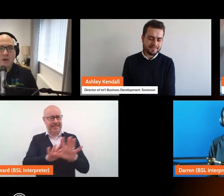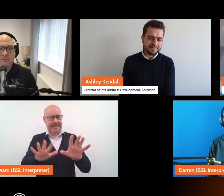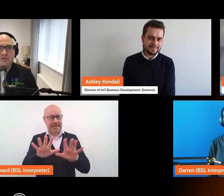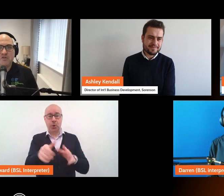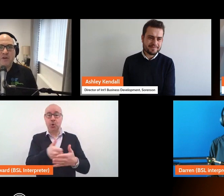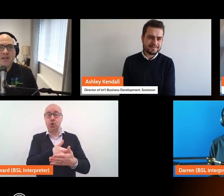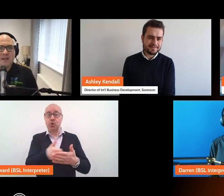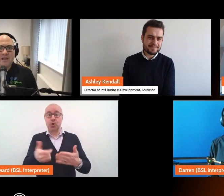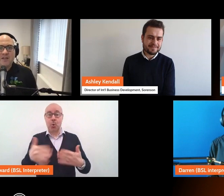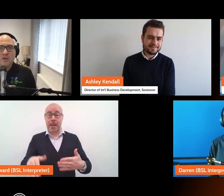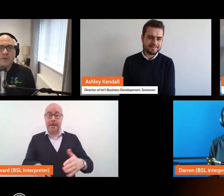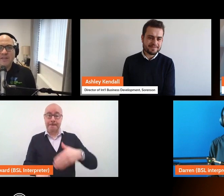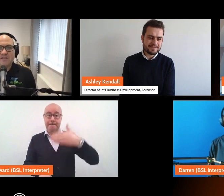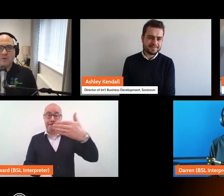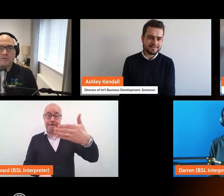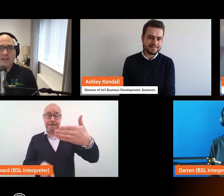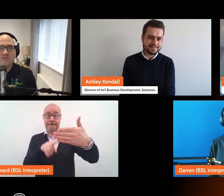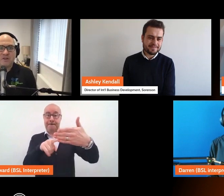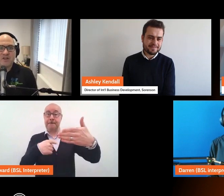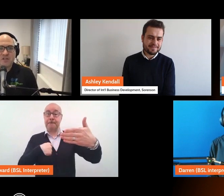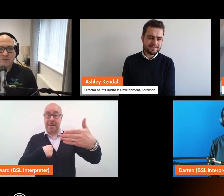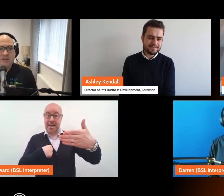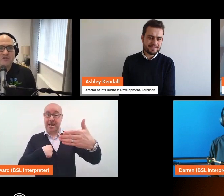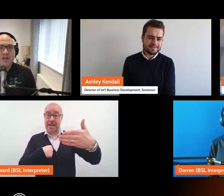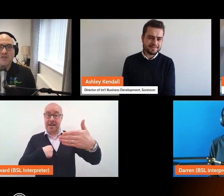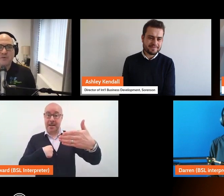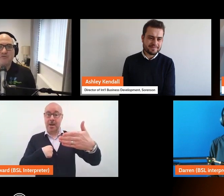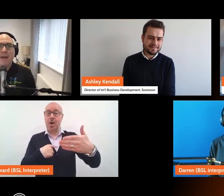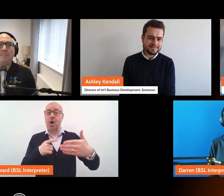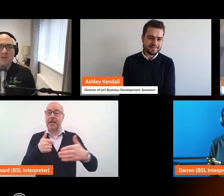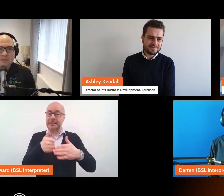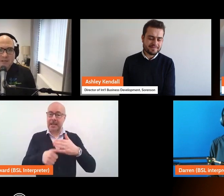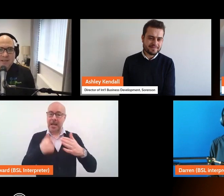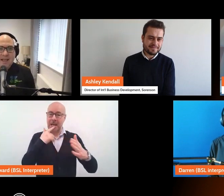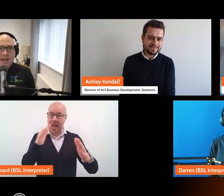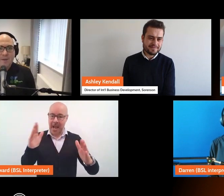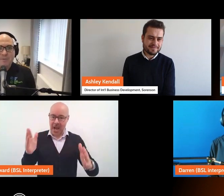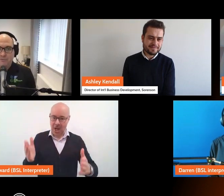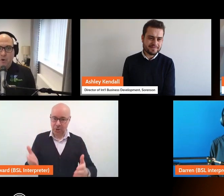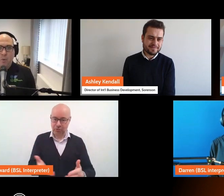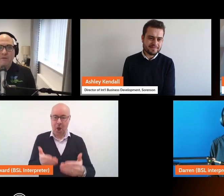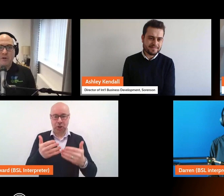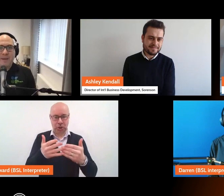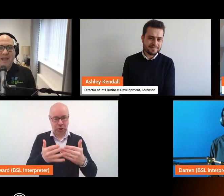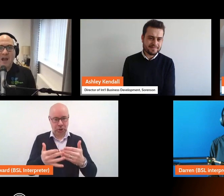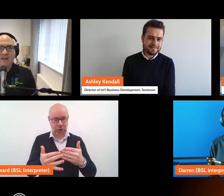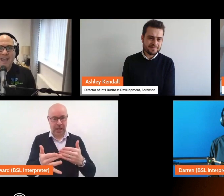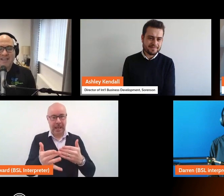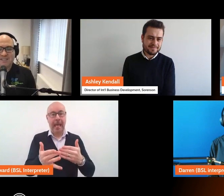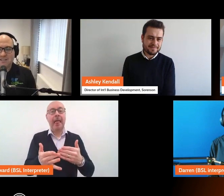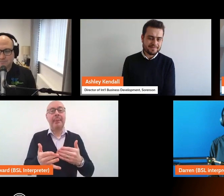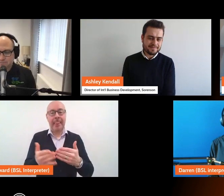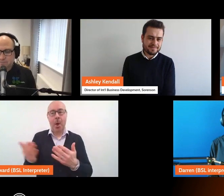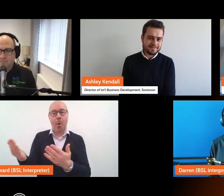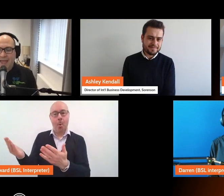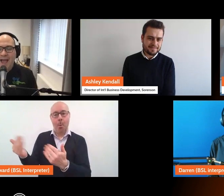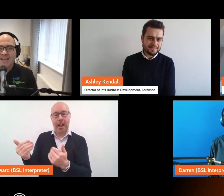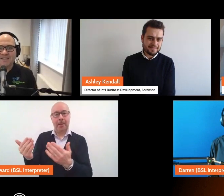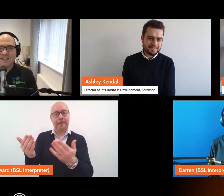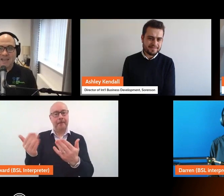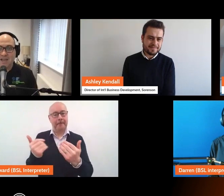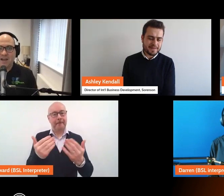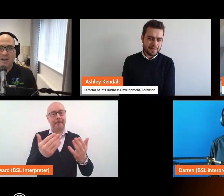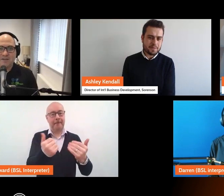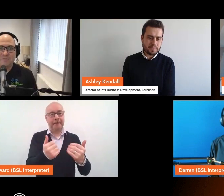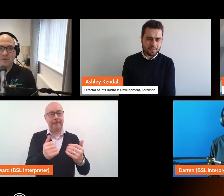just myself on screen doing this sort of introductory ramble before welcoming our guest.